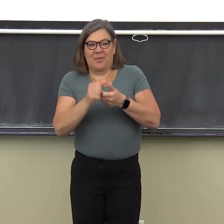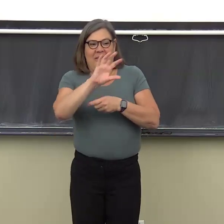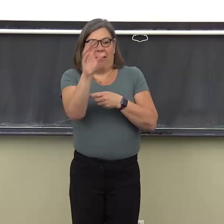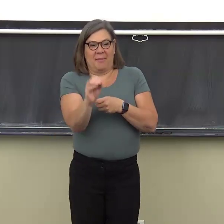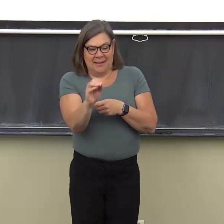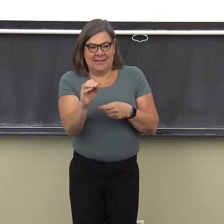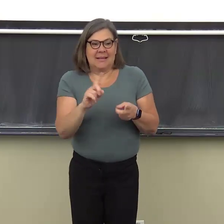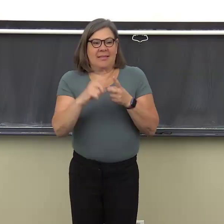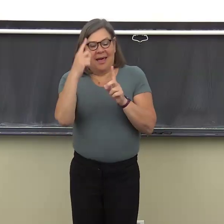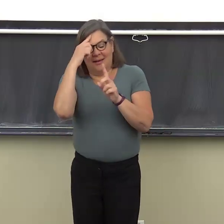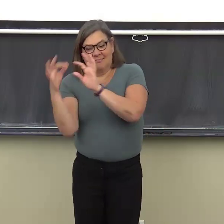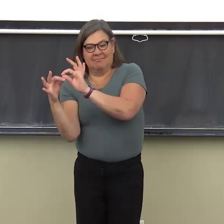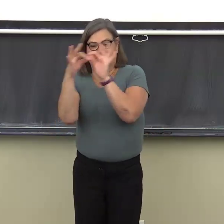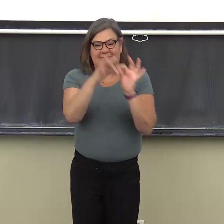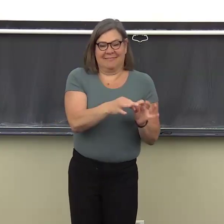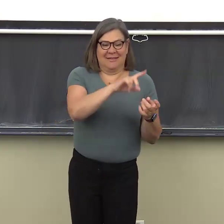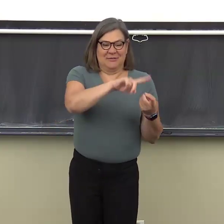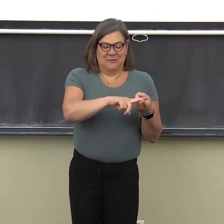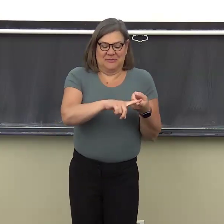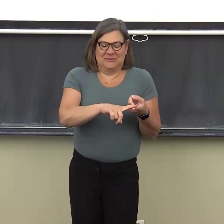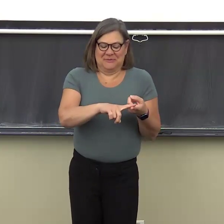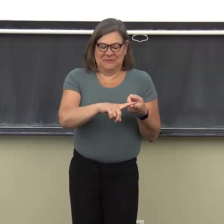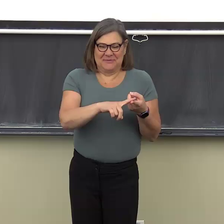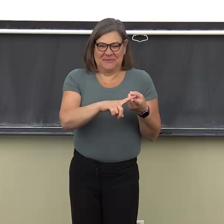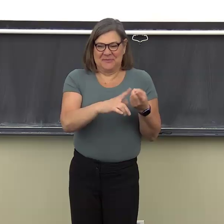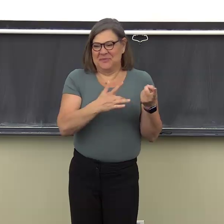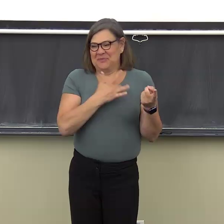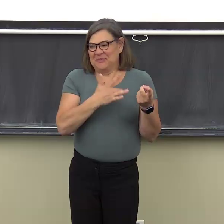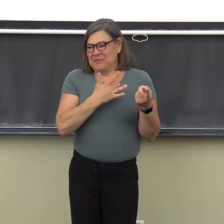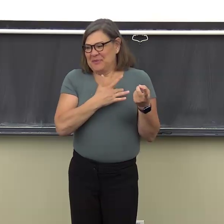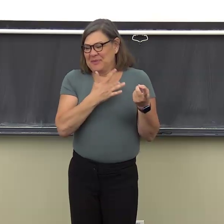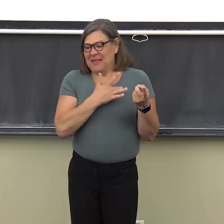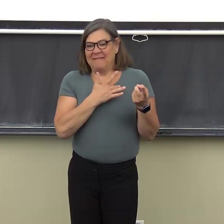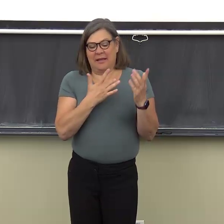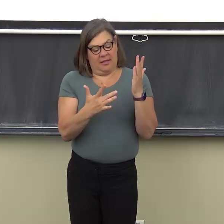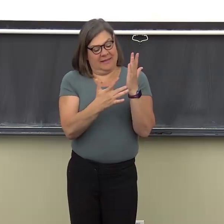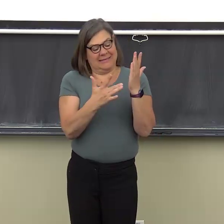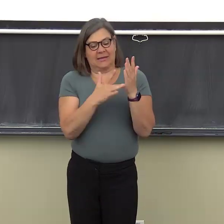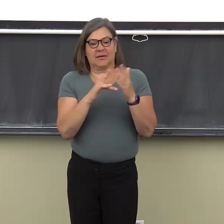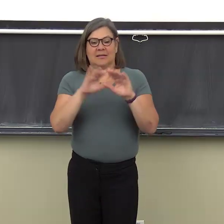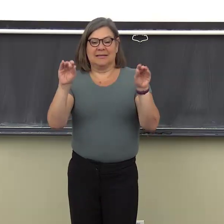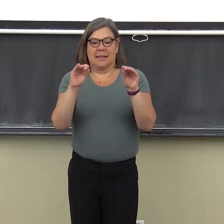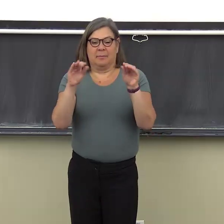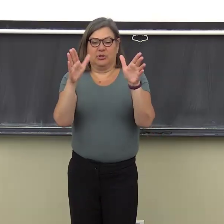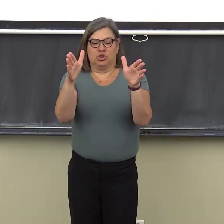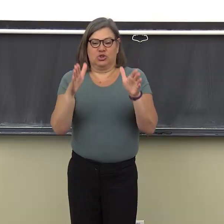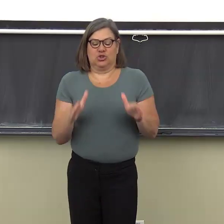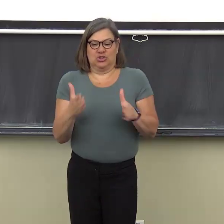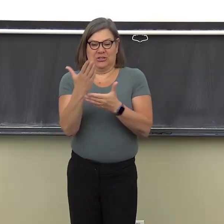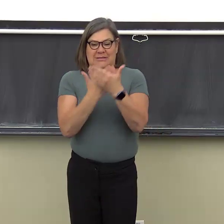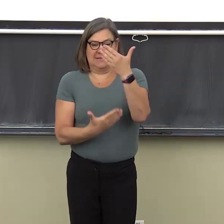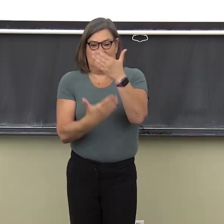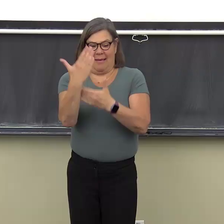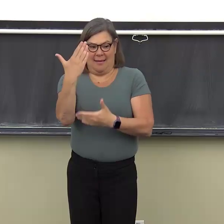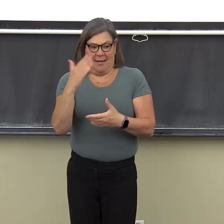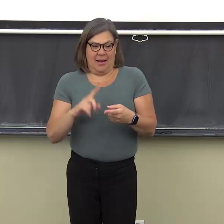to this, like, I feel a bit that the technical is the magician's hands, and it's the thing that if we get mired